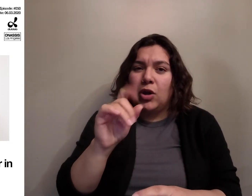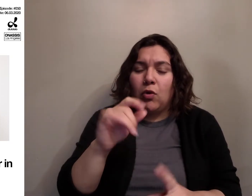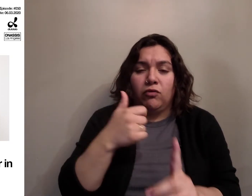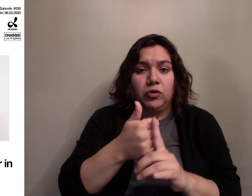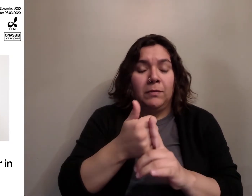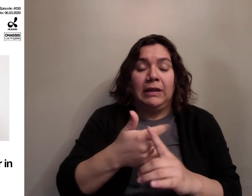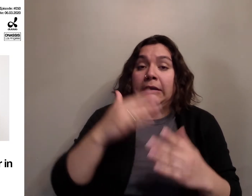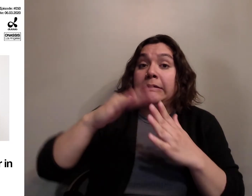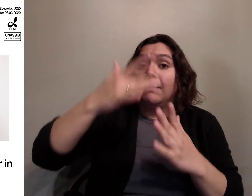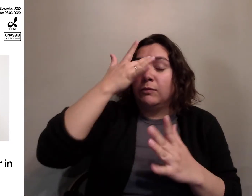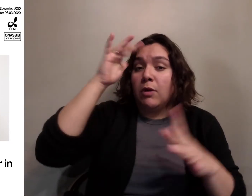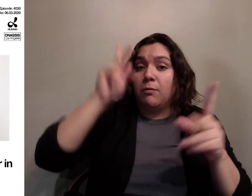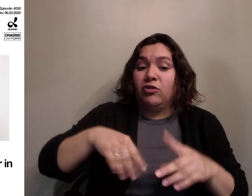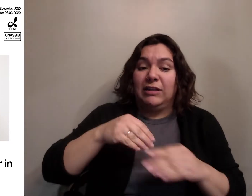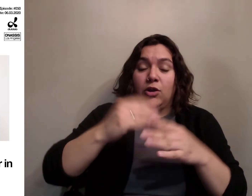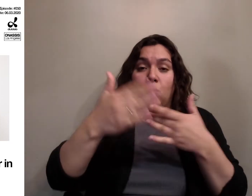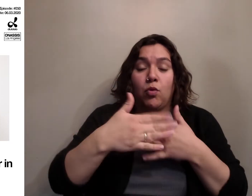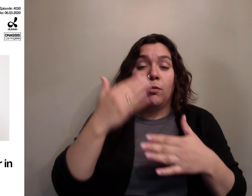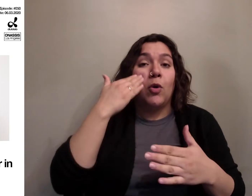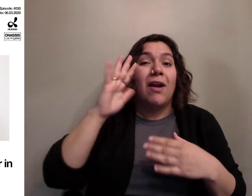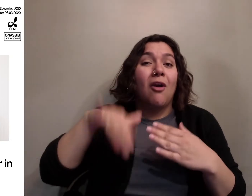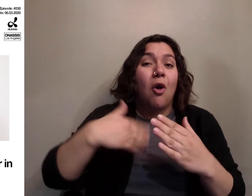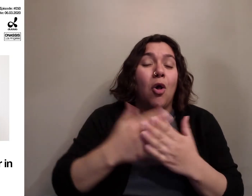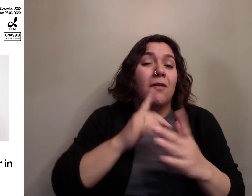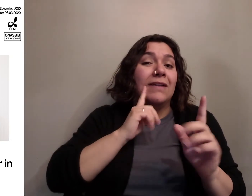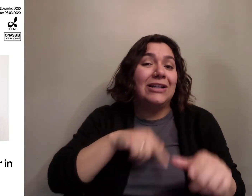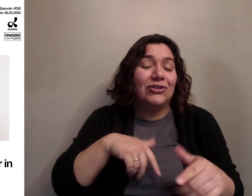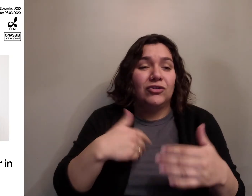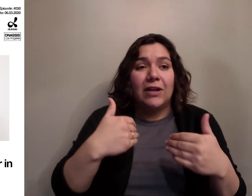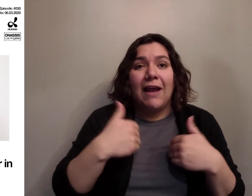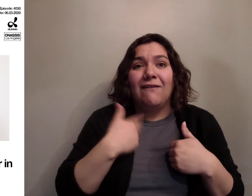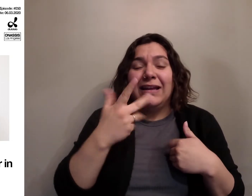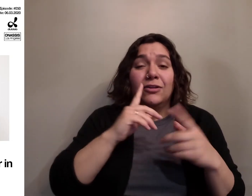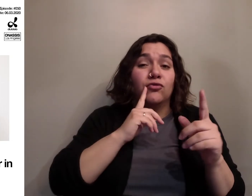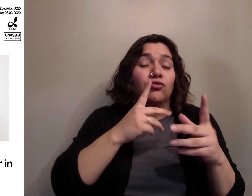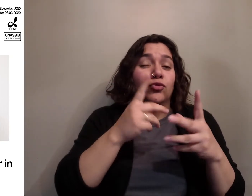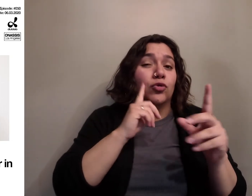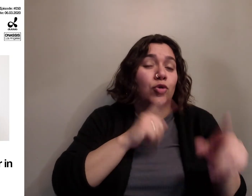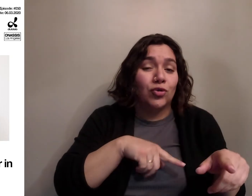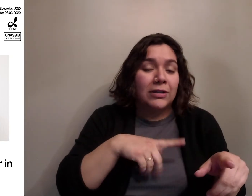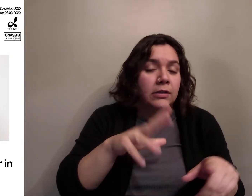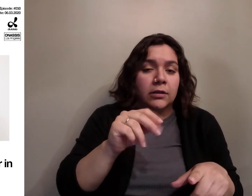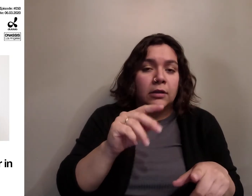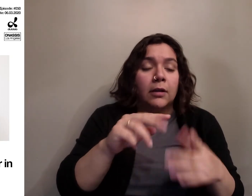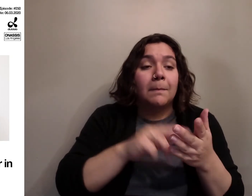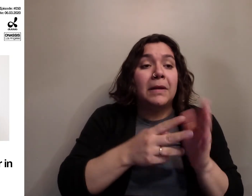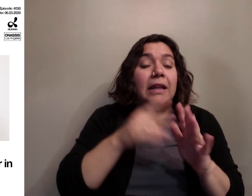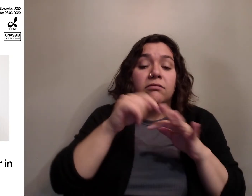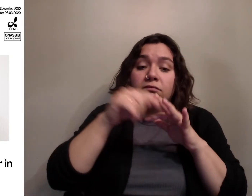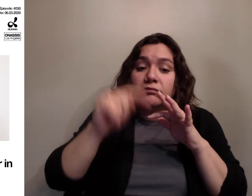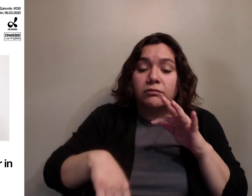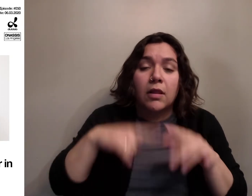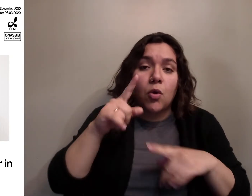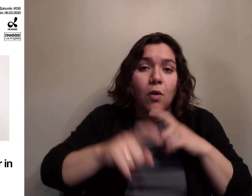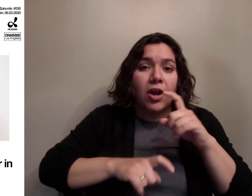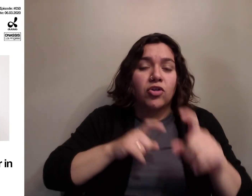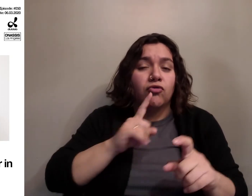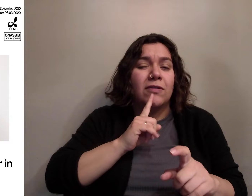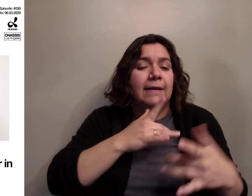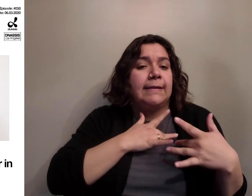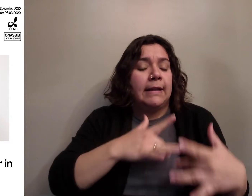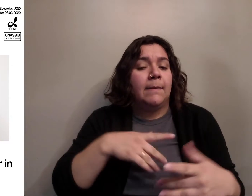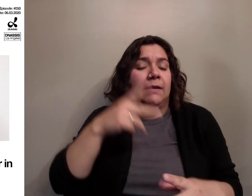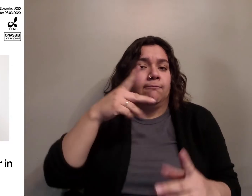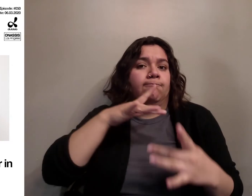it's not so much about the bravado of being the smartest person in the room or knowing all the answers or having the solution. It's